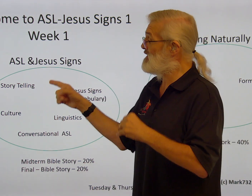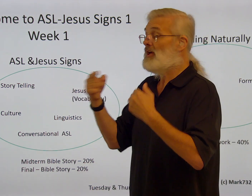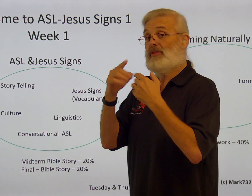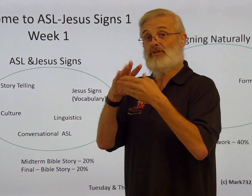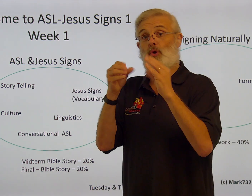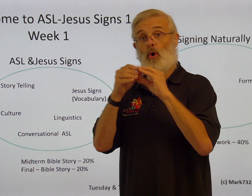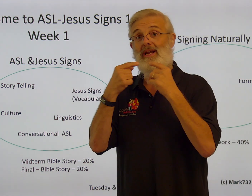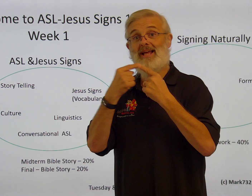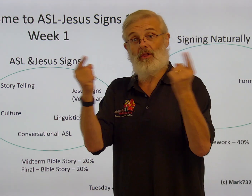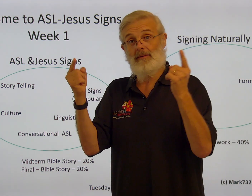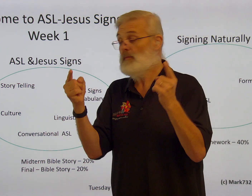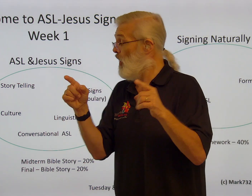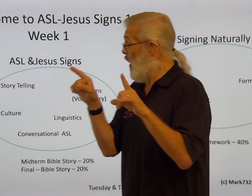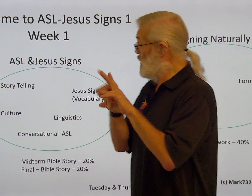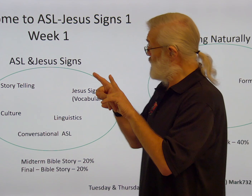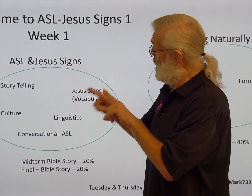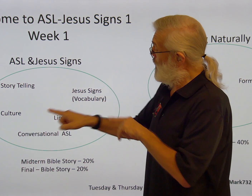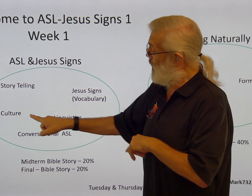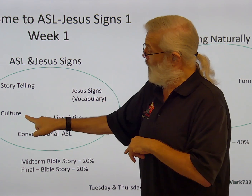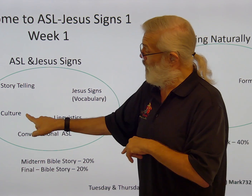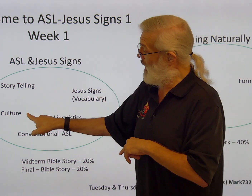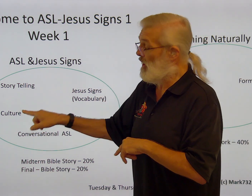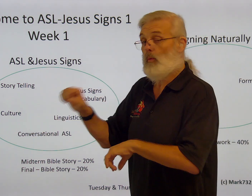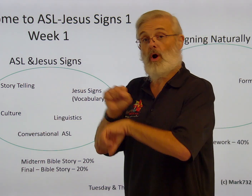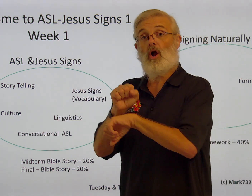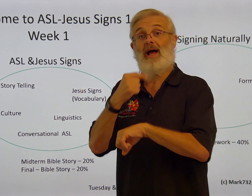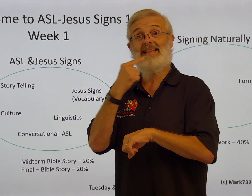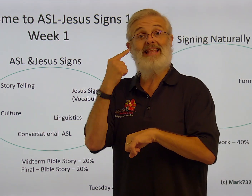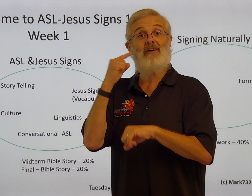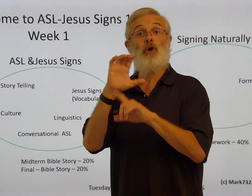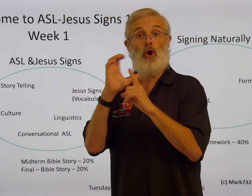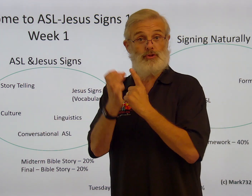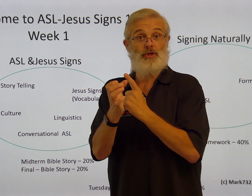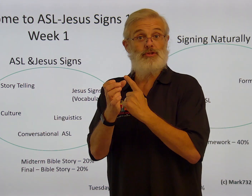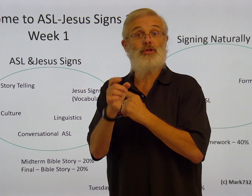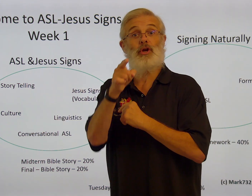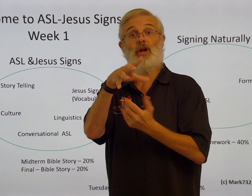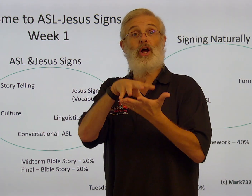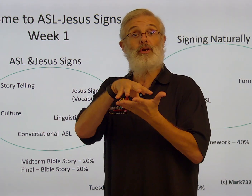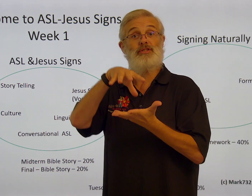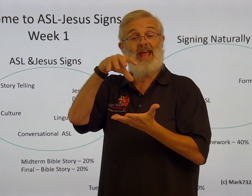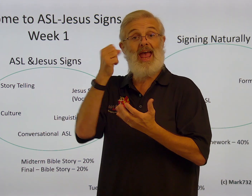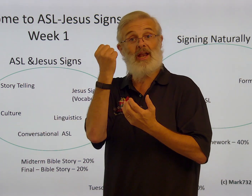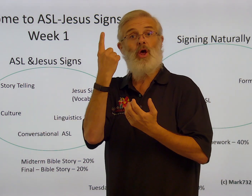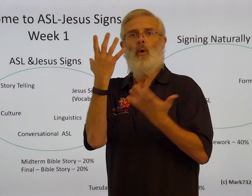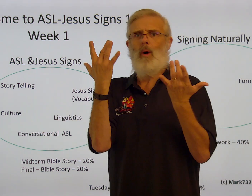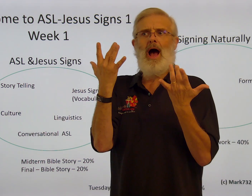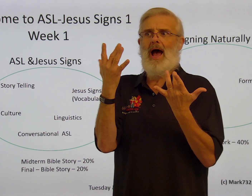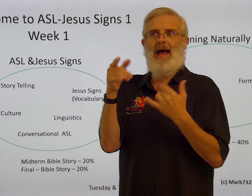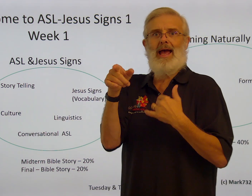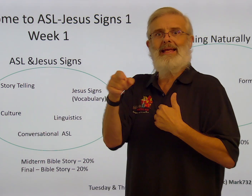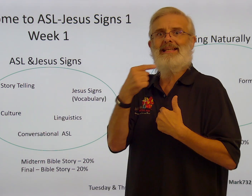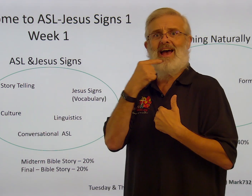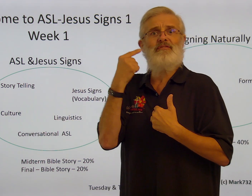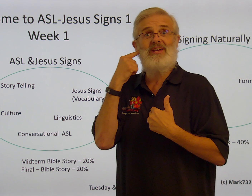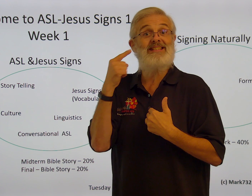the storytelling. Also, we're going to work on deaf culture. So you're going to understand why deafness is